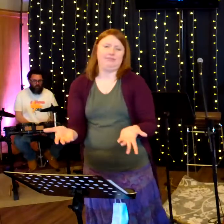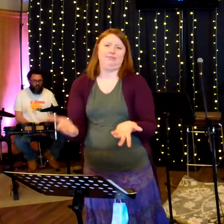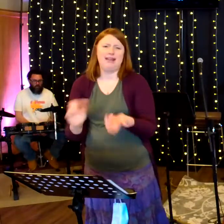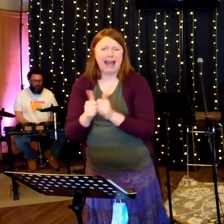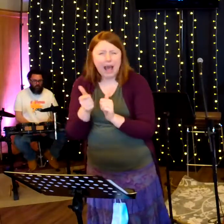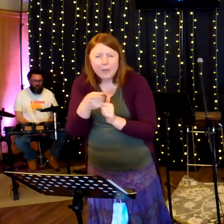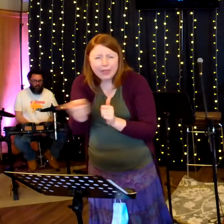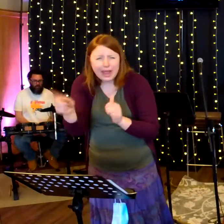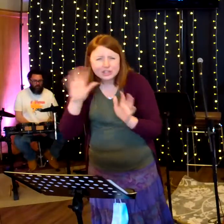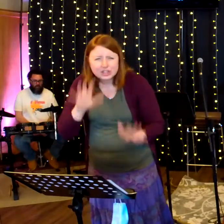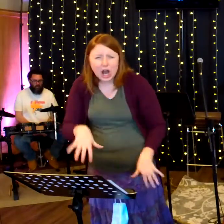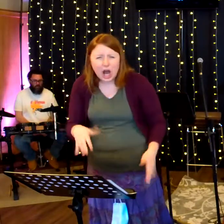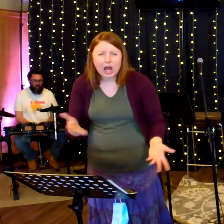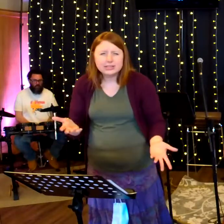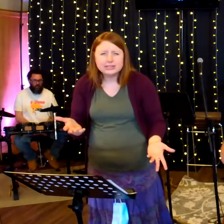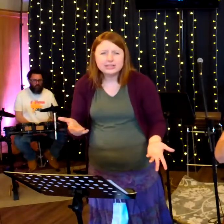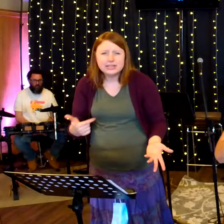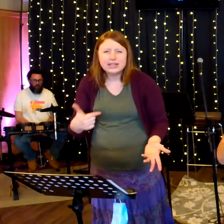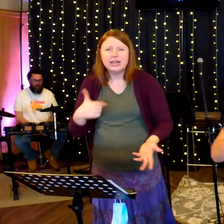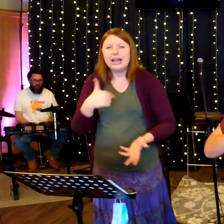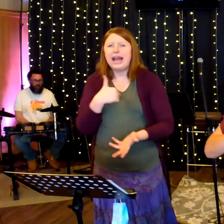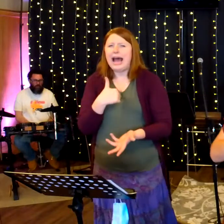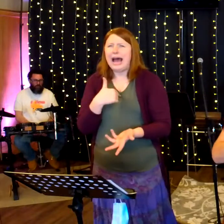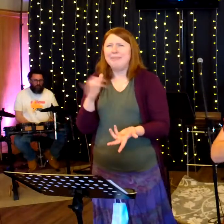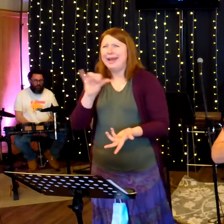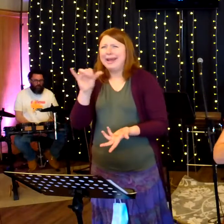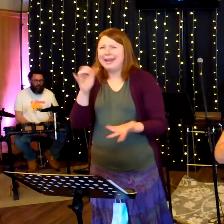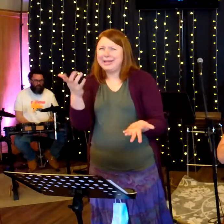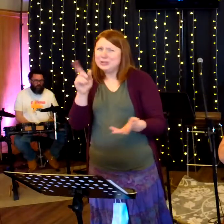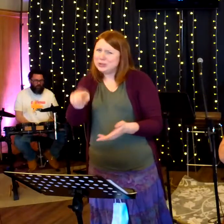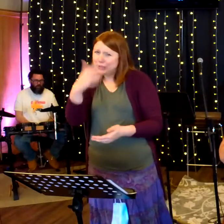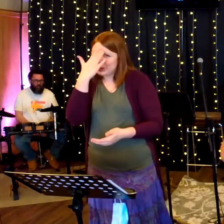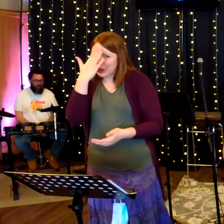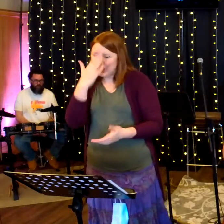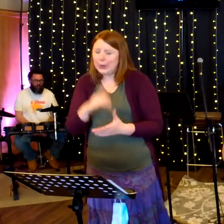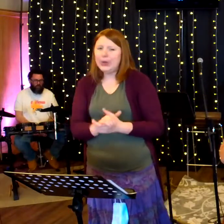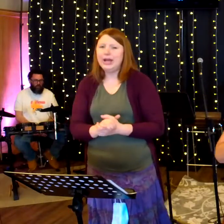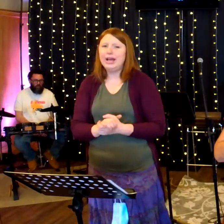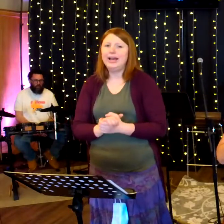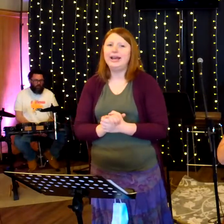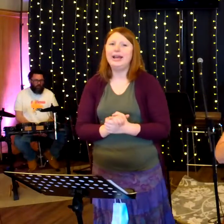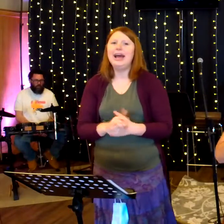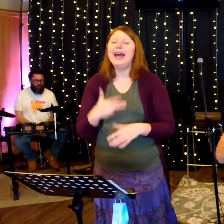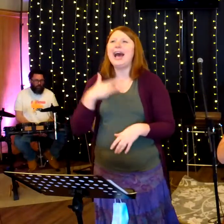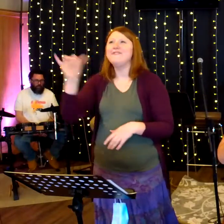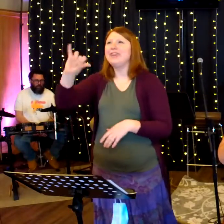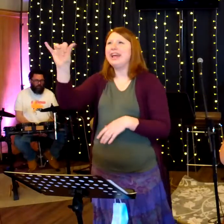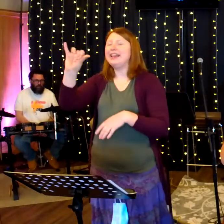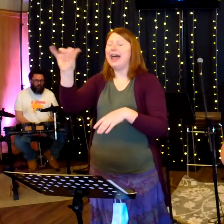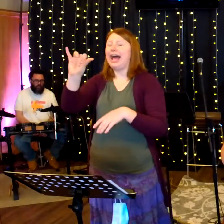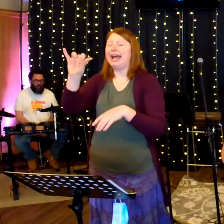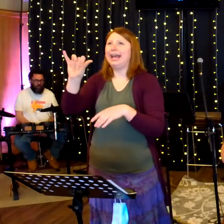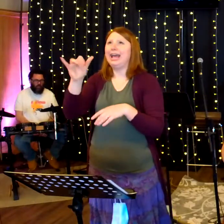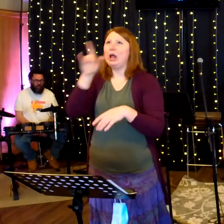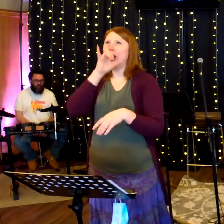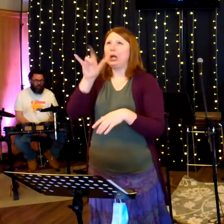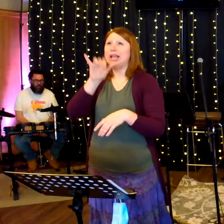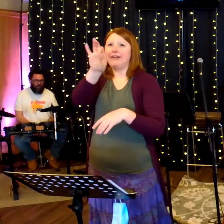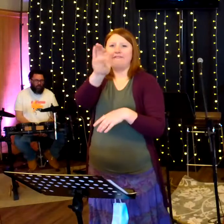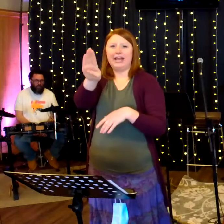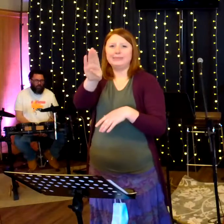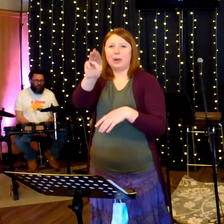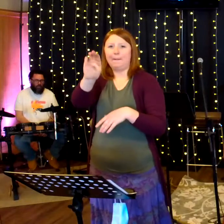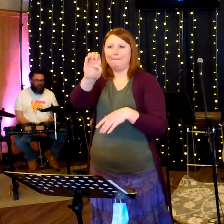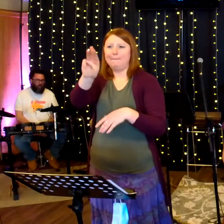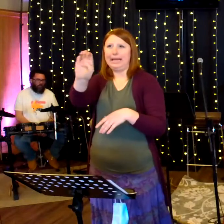like this. I know, I'm a kind of a modern, like, social media type of a person. So I picture it as this, like, meme of this text